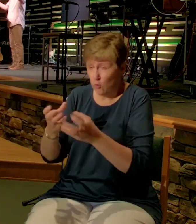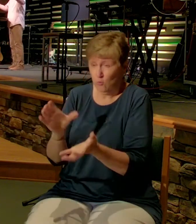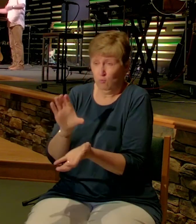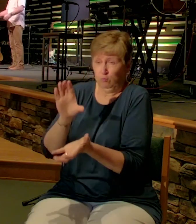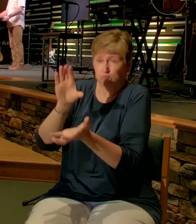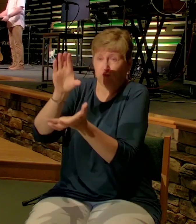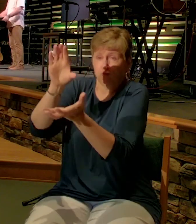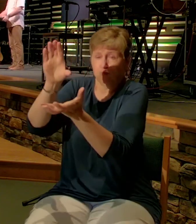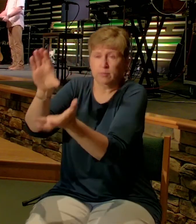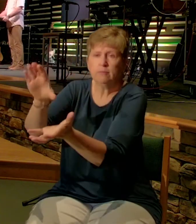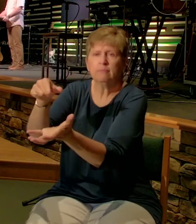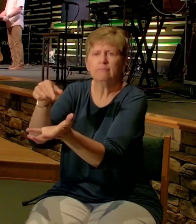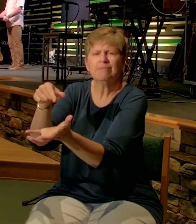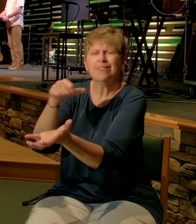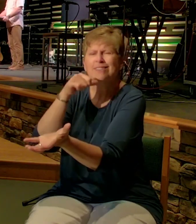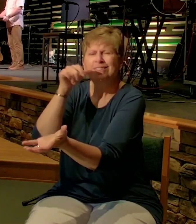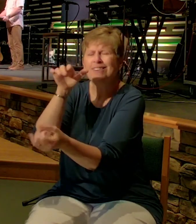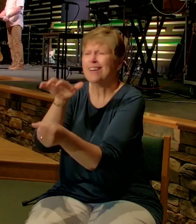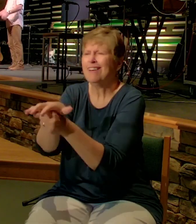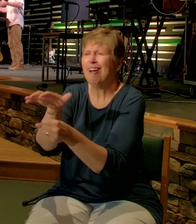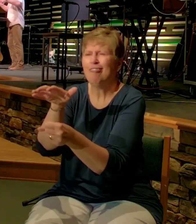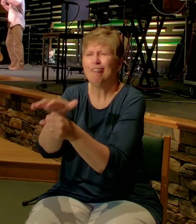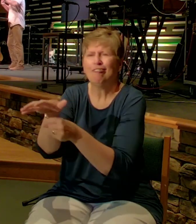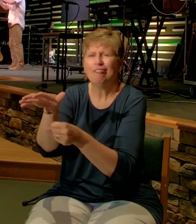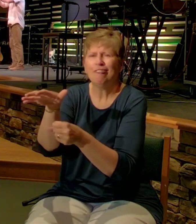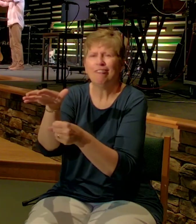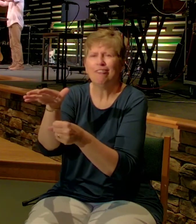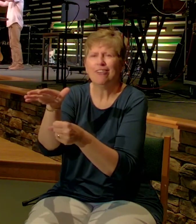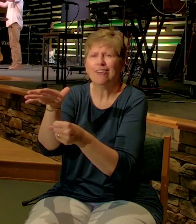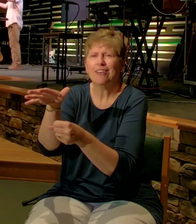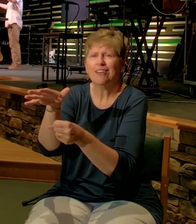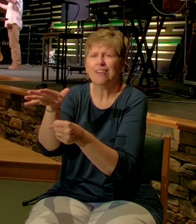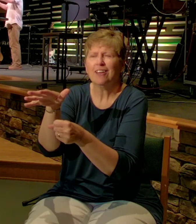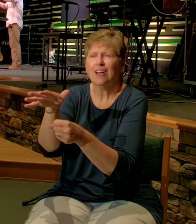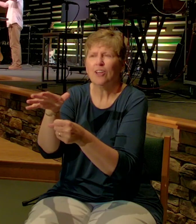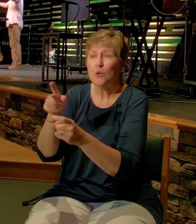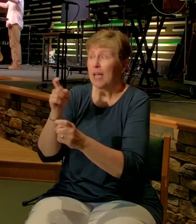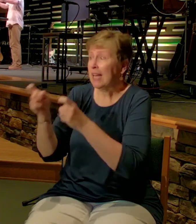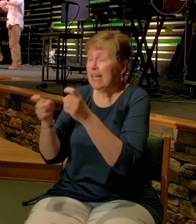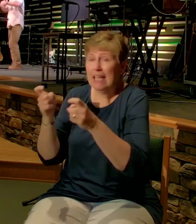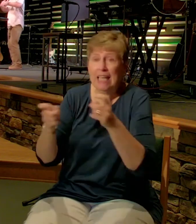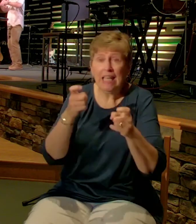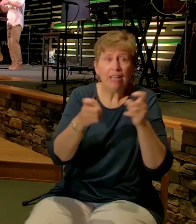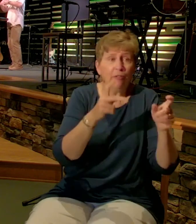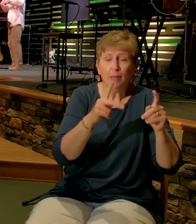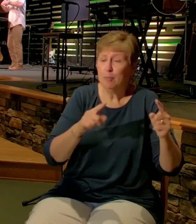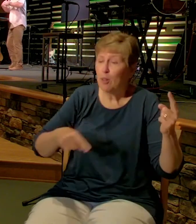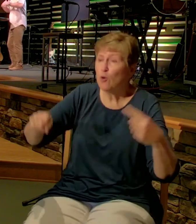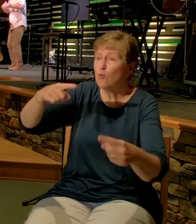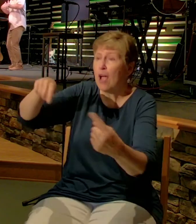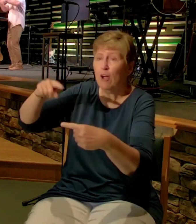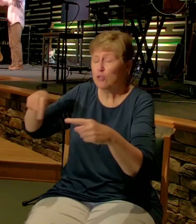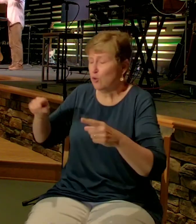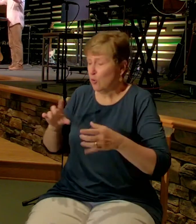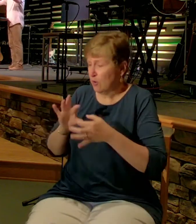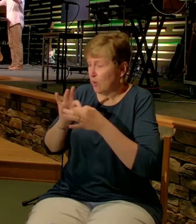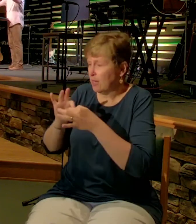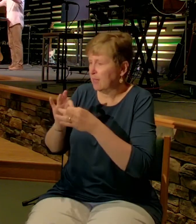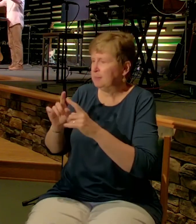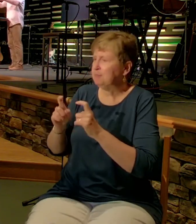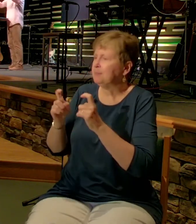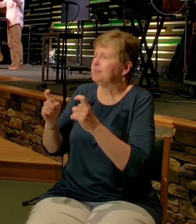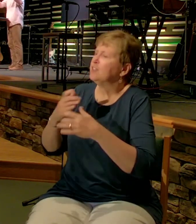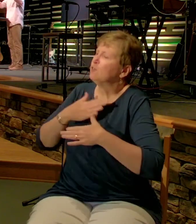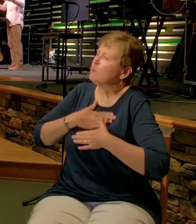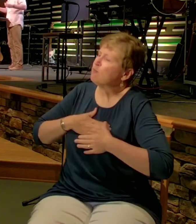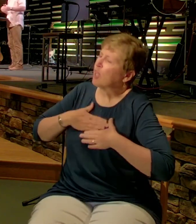and it won't be enough. You can seek to give those around you in your relationships, you can seek to give them pleasure and